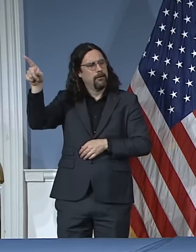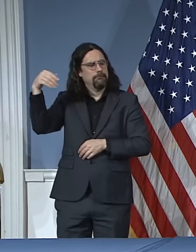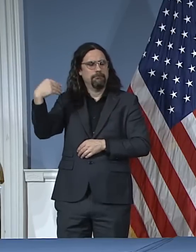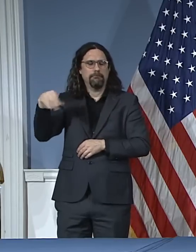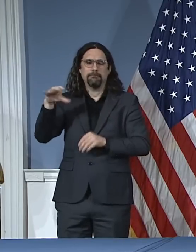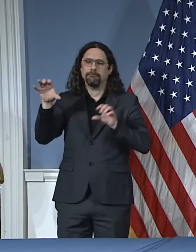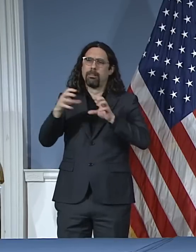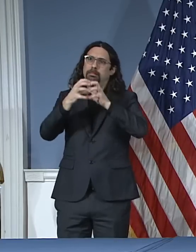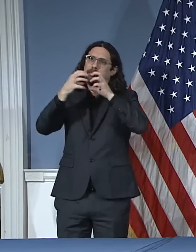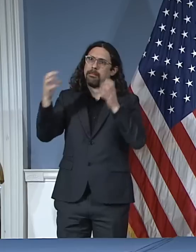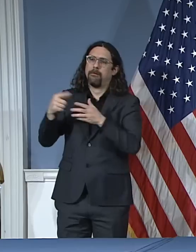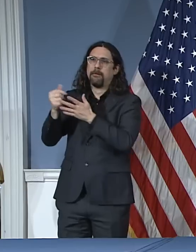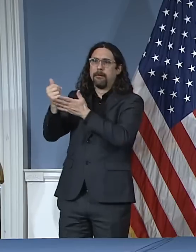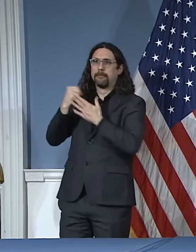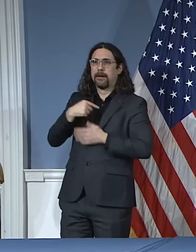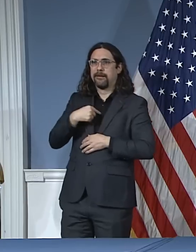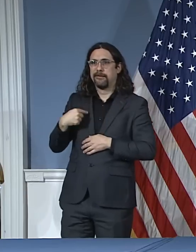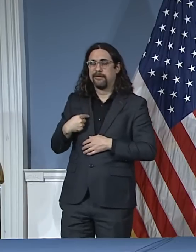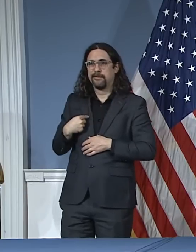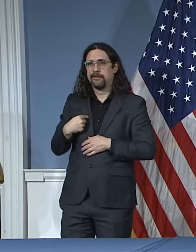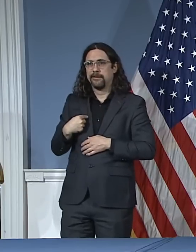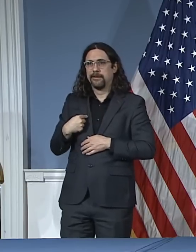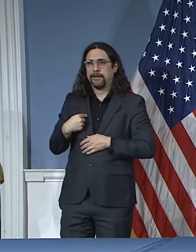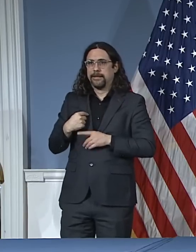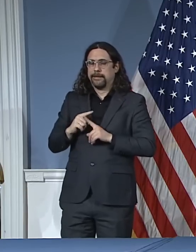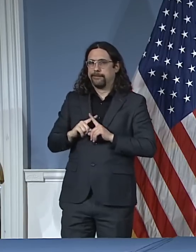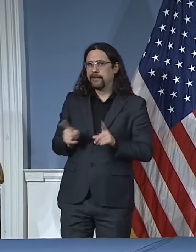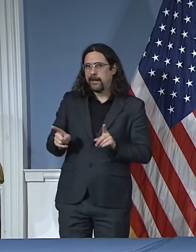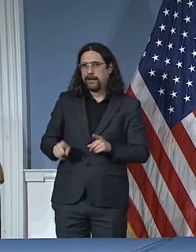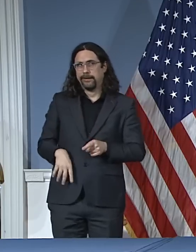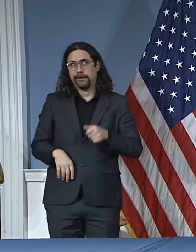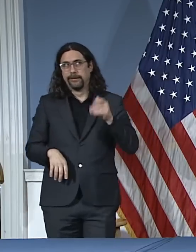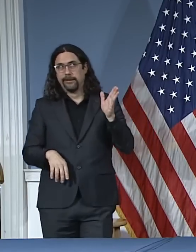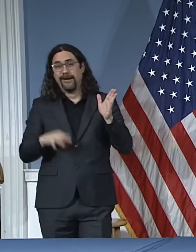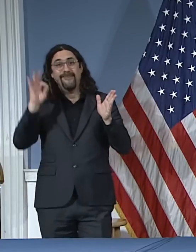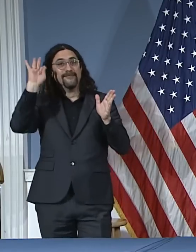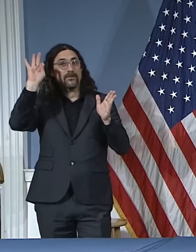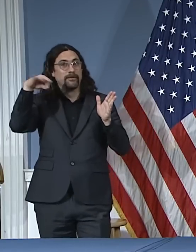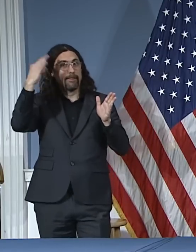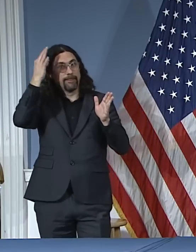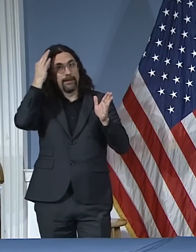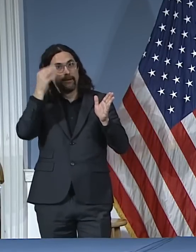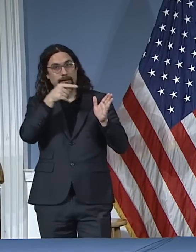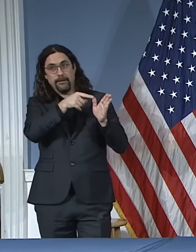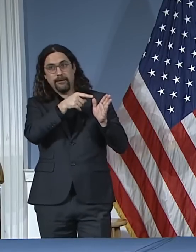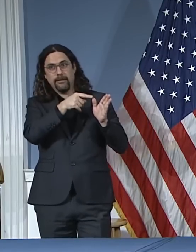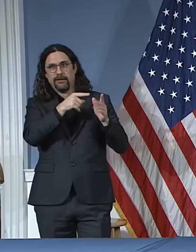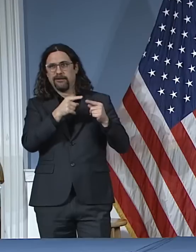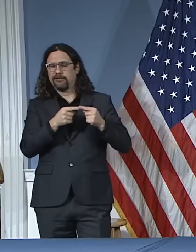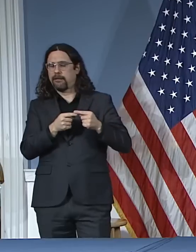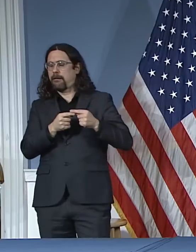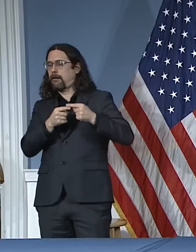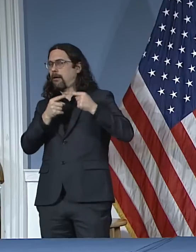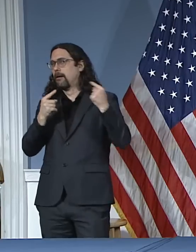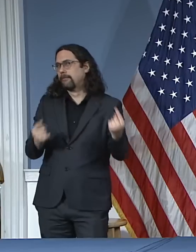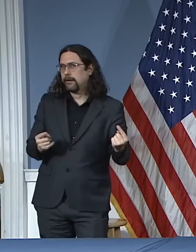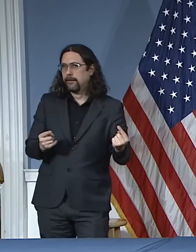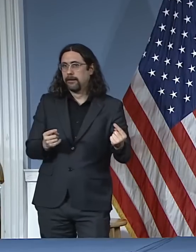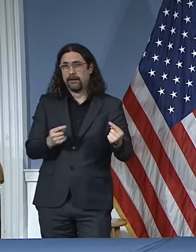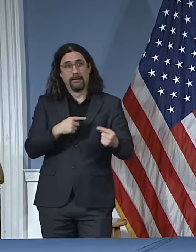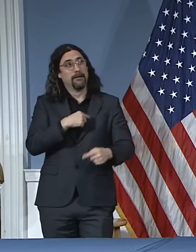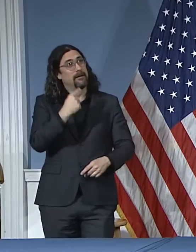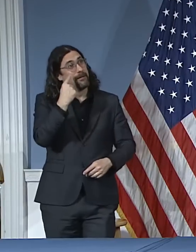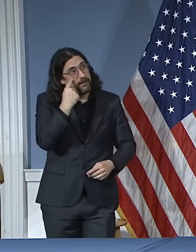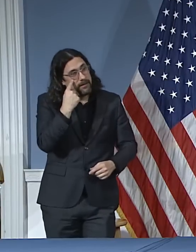the federal side, it's almost exactly the opposite, where we're seeing so little. That is not to say there are not good people in the federal government trying to